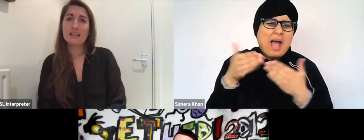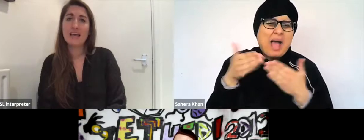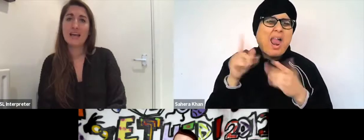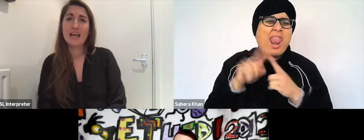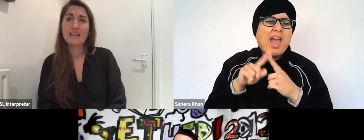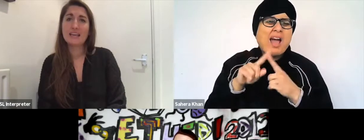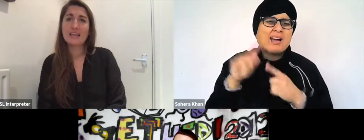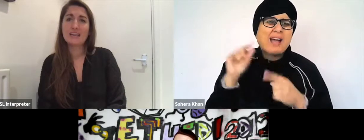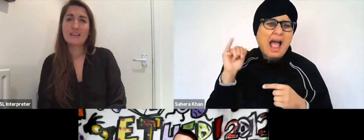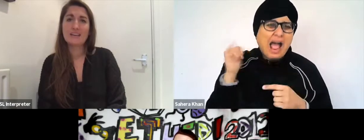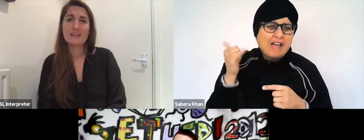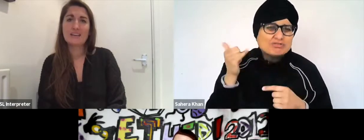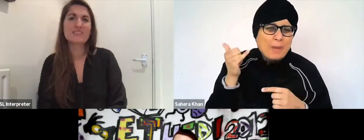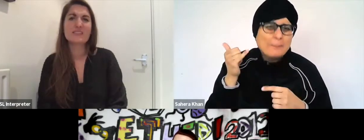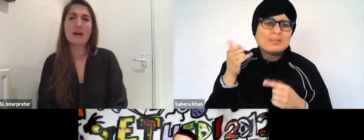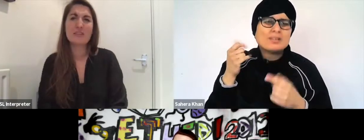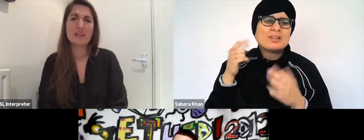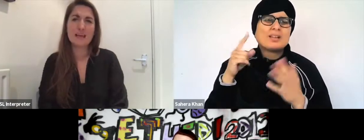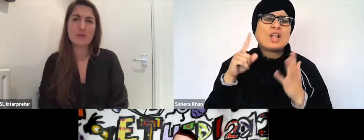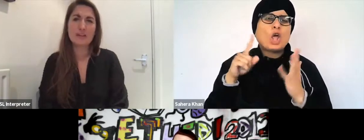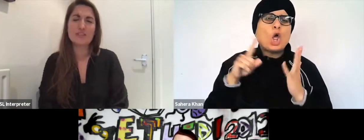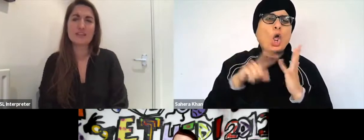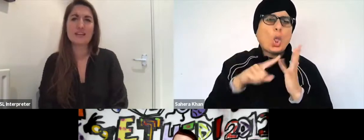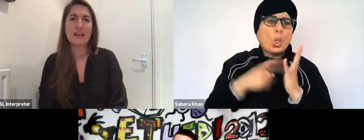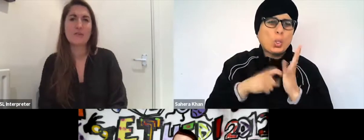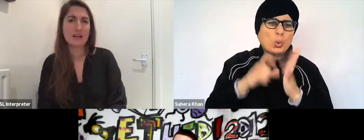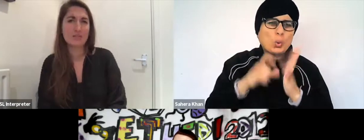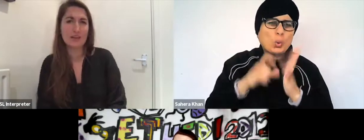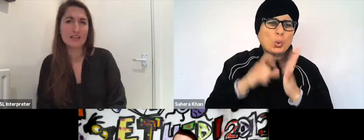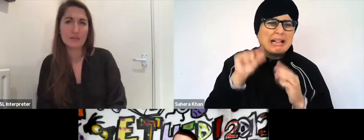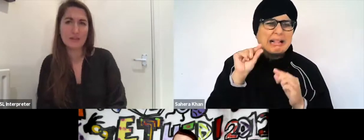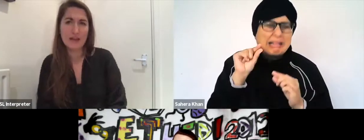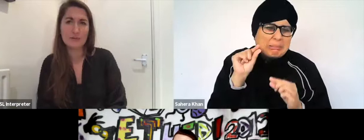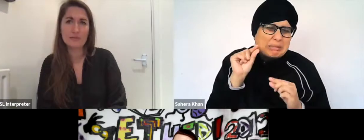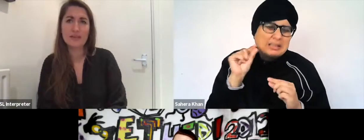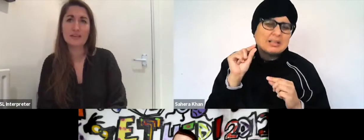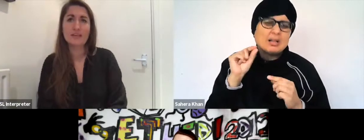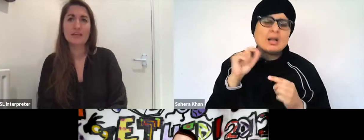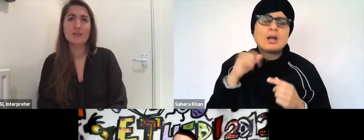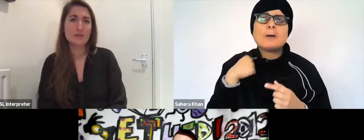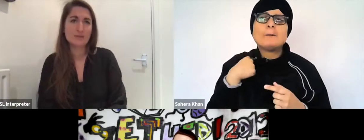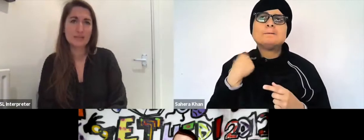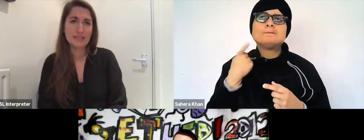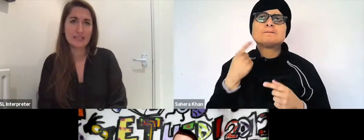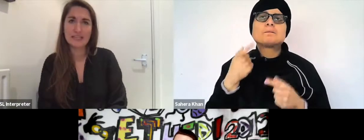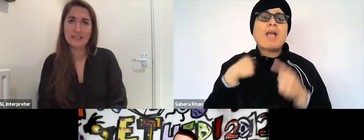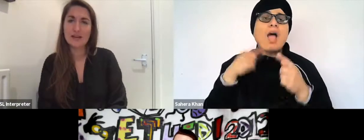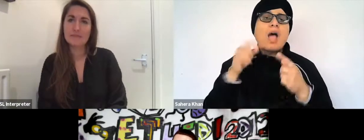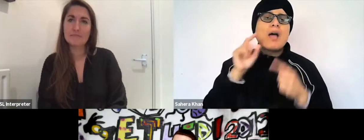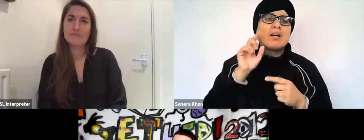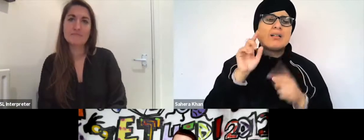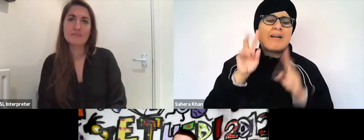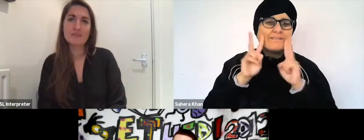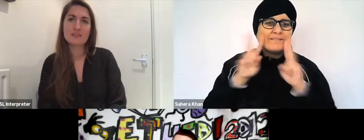I can some other languages like Arabic. I've got a little bit of Arabic, a little bit Swahili,